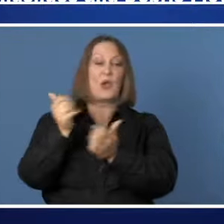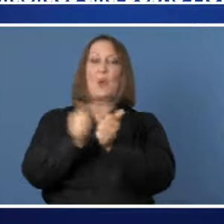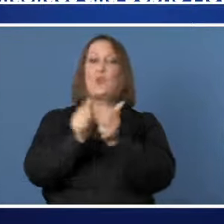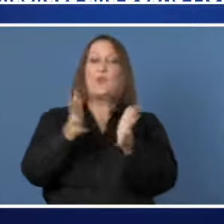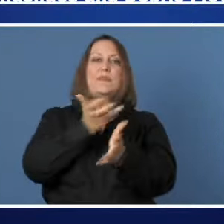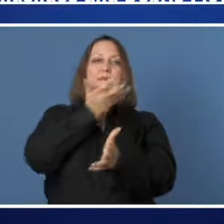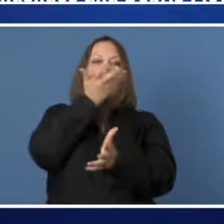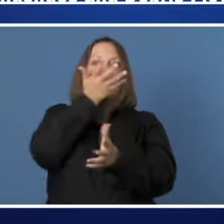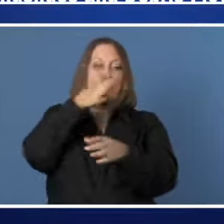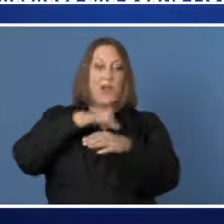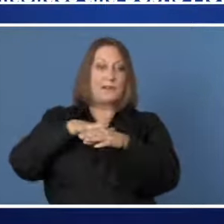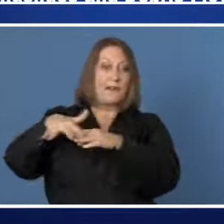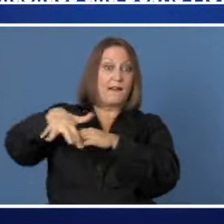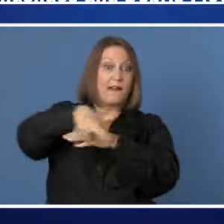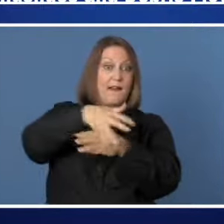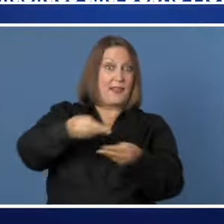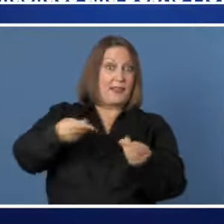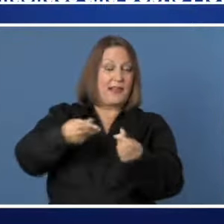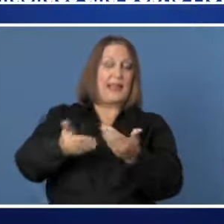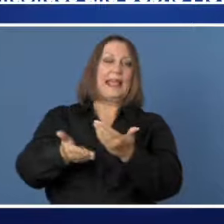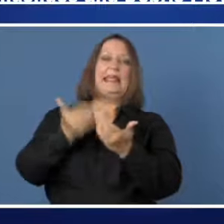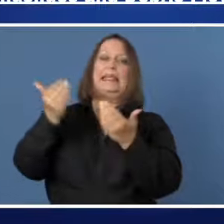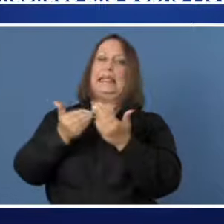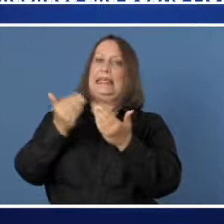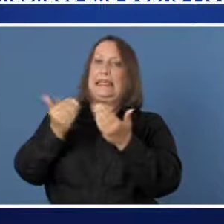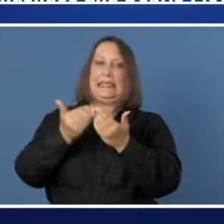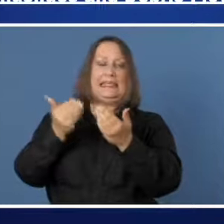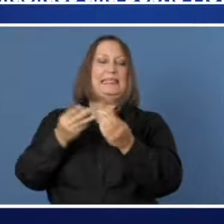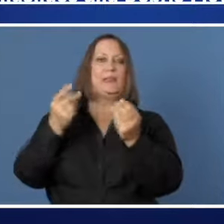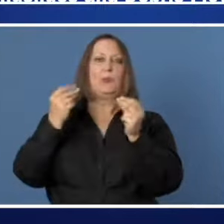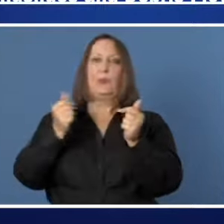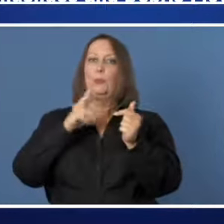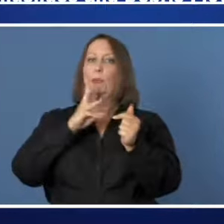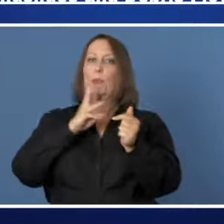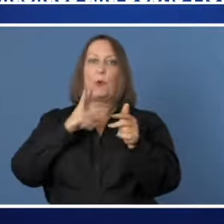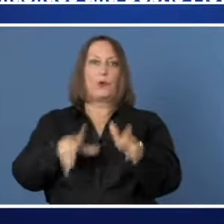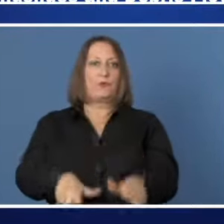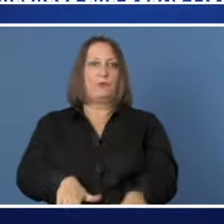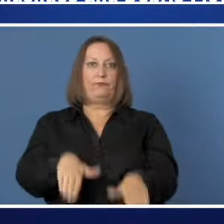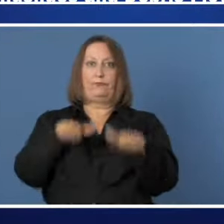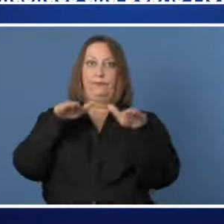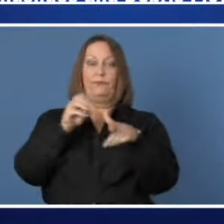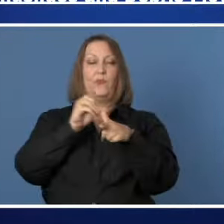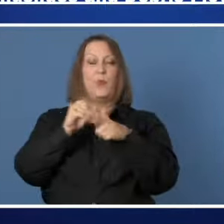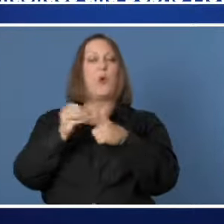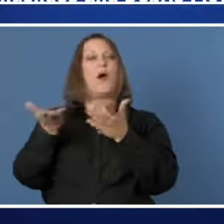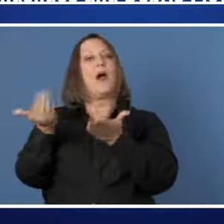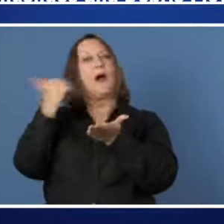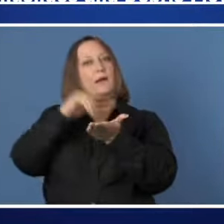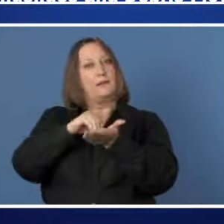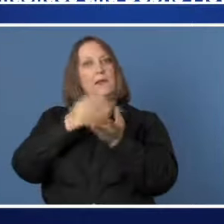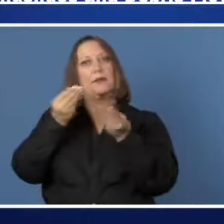can lead to flash flooding and additional landslides in the near future.